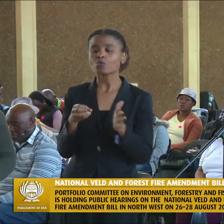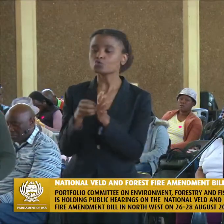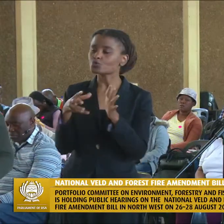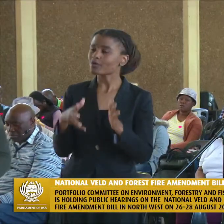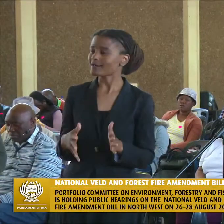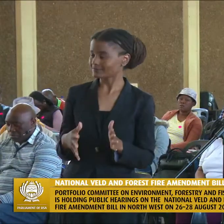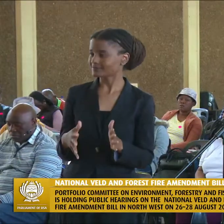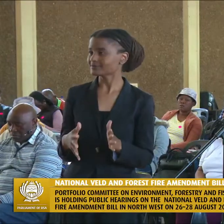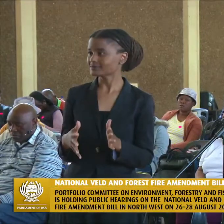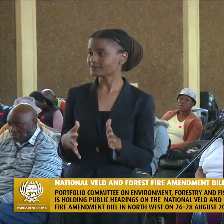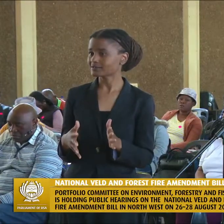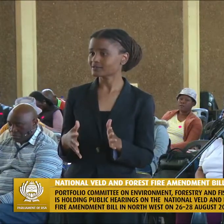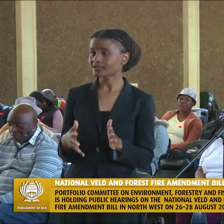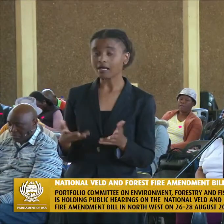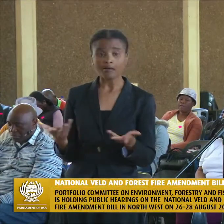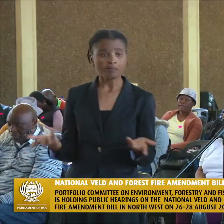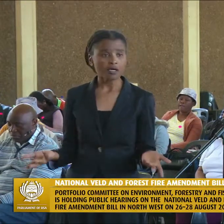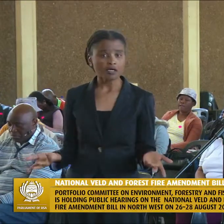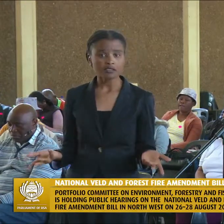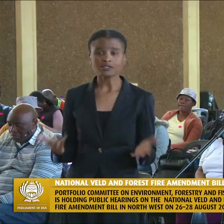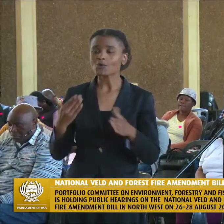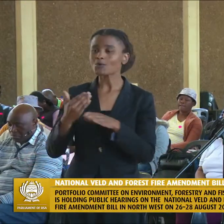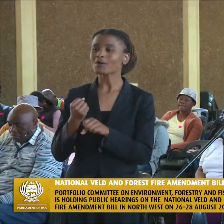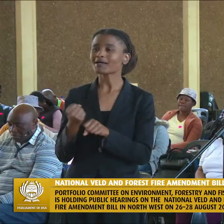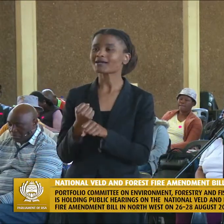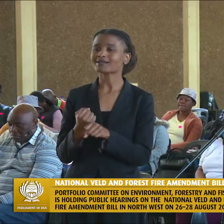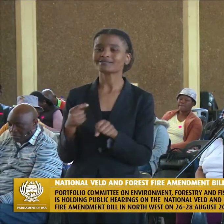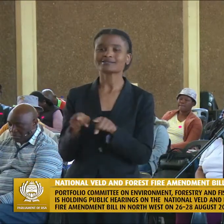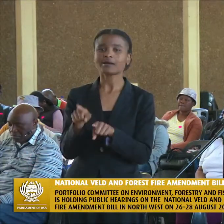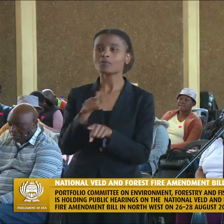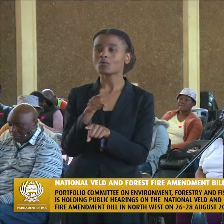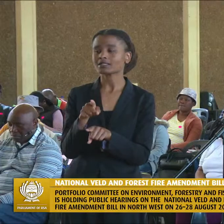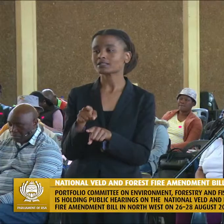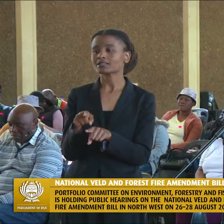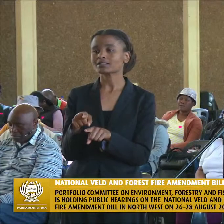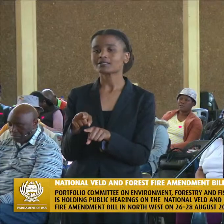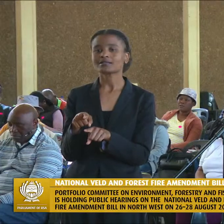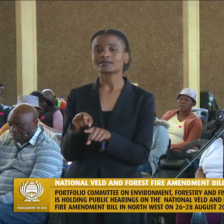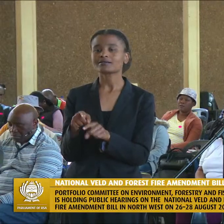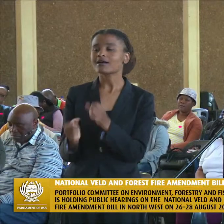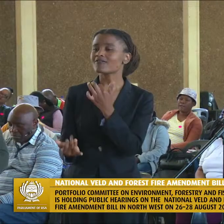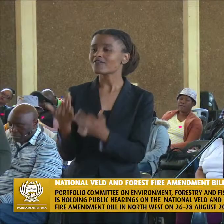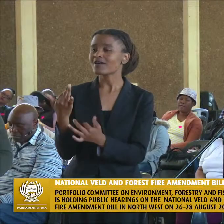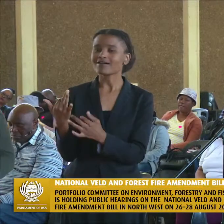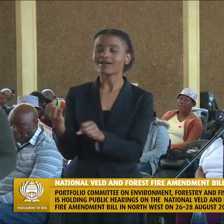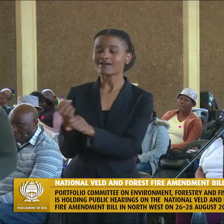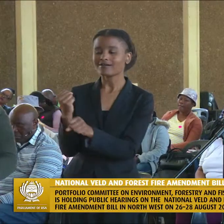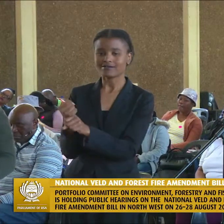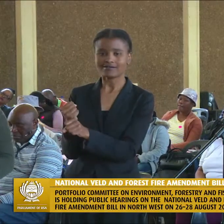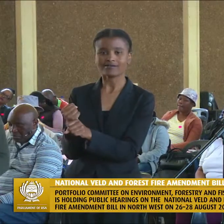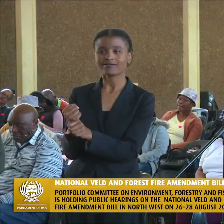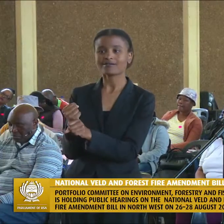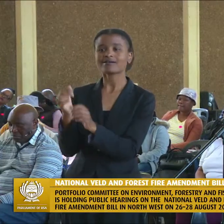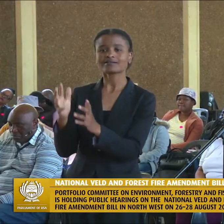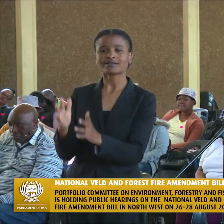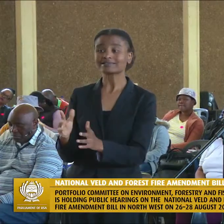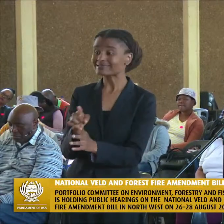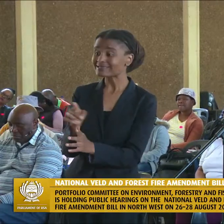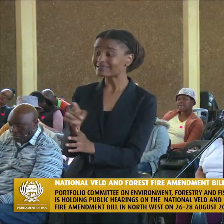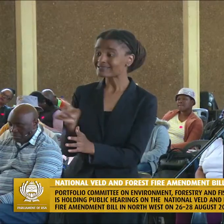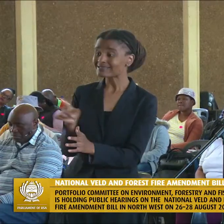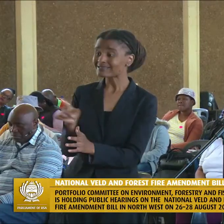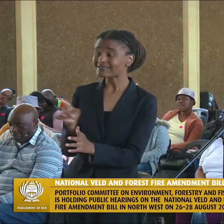we are the students but we end up working as the firefighters whilst there are people who are paid to do this